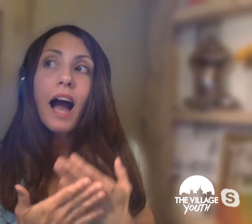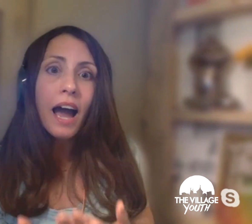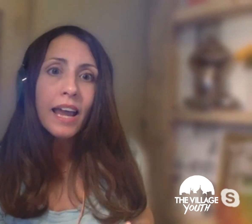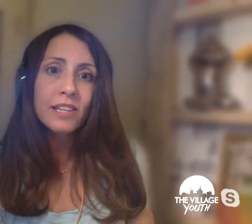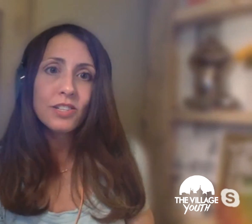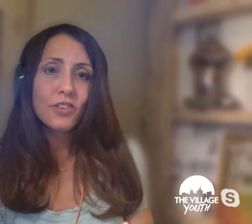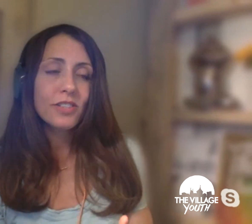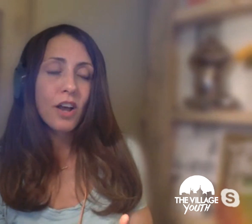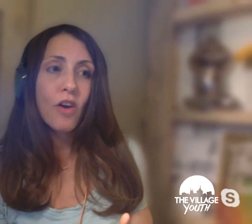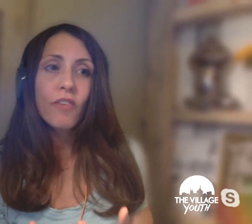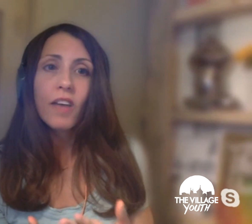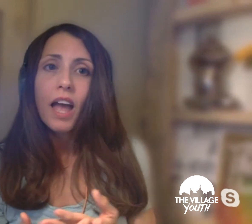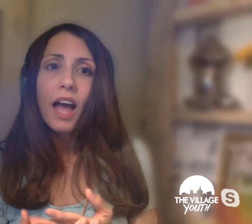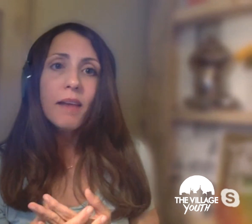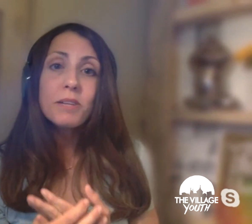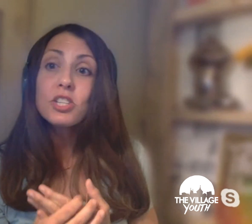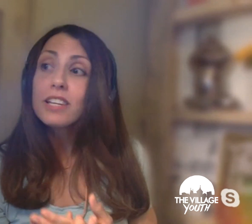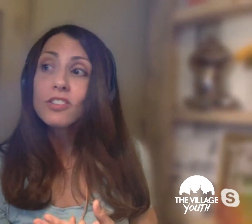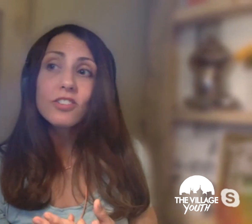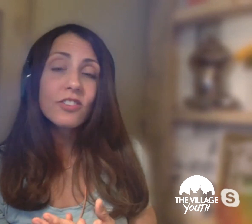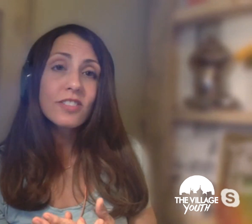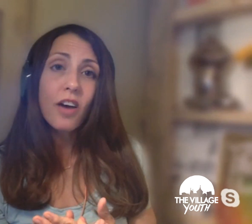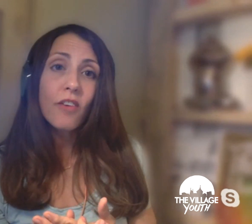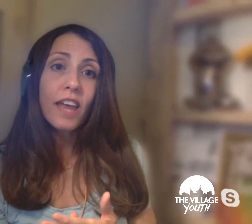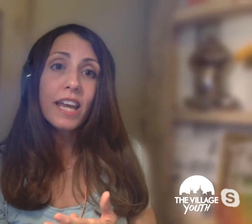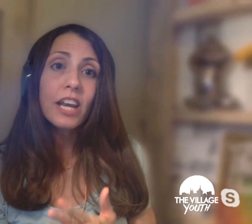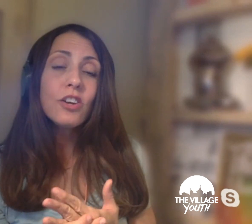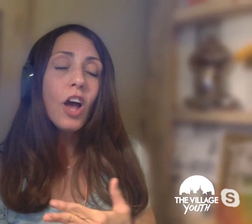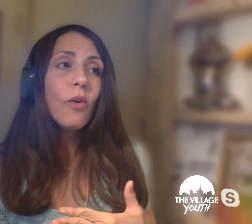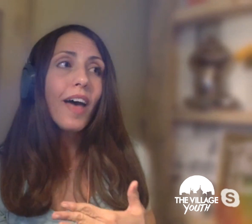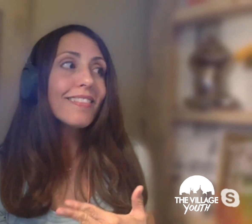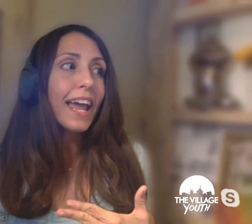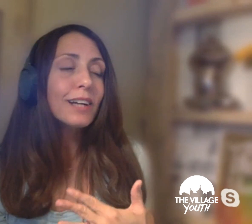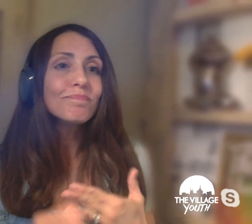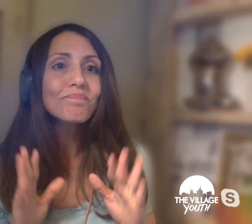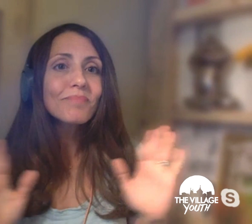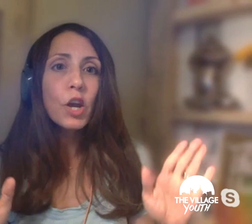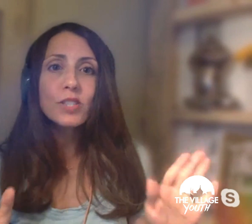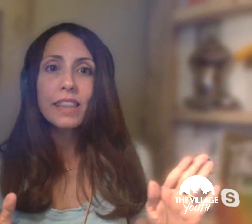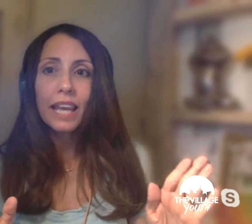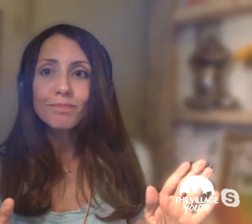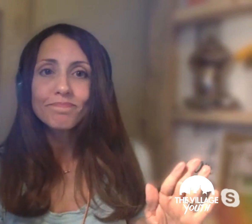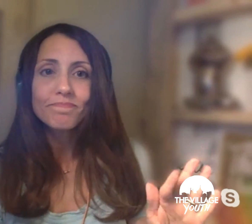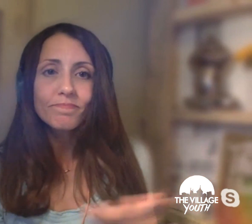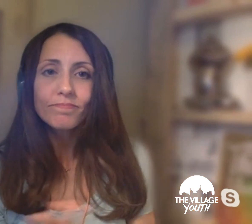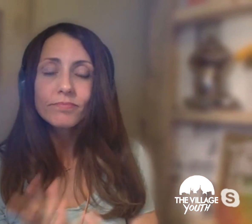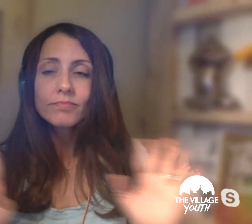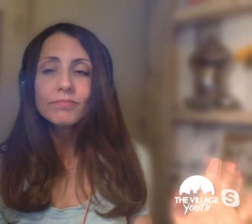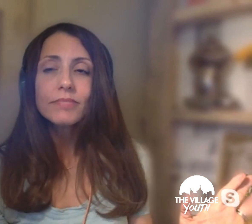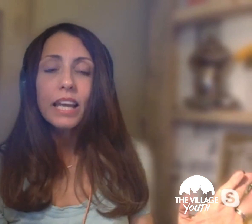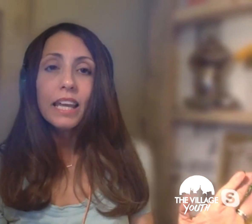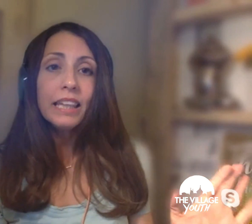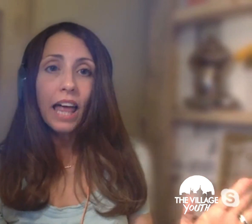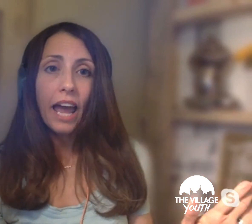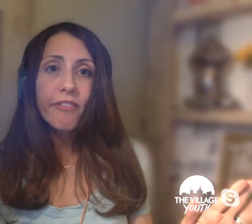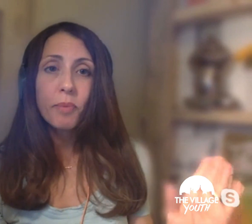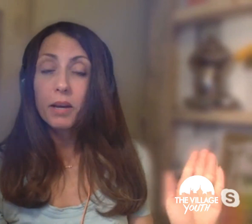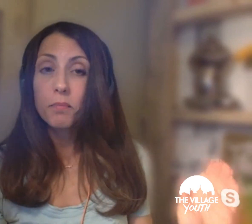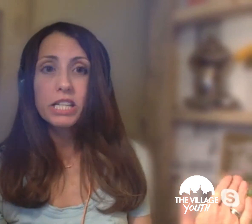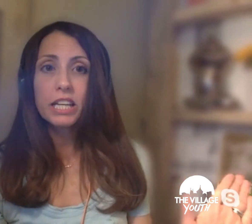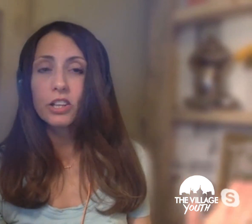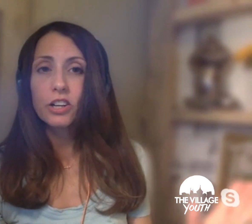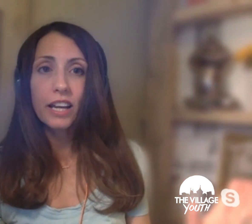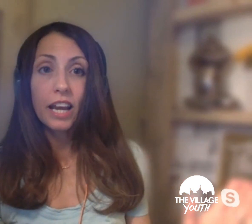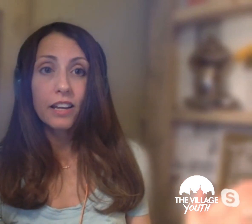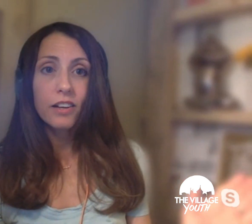be kind to yourself and be gentle to yourself, and know that, like, here's the thing. In life,